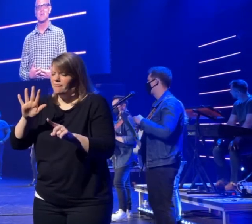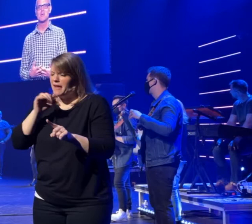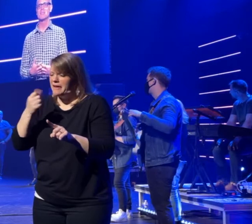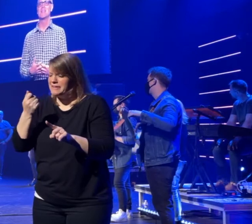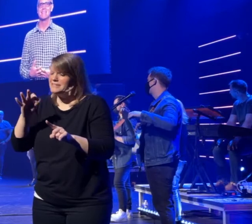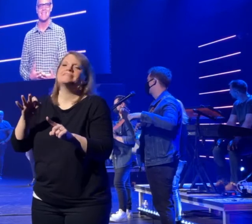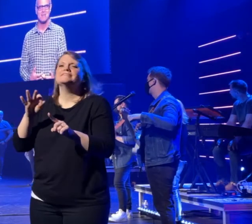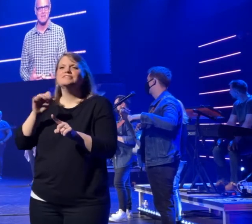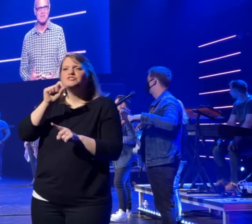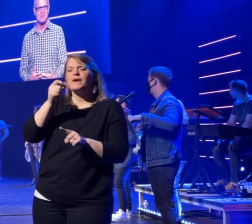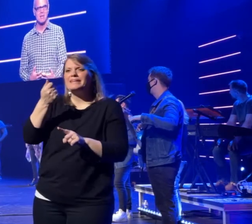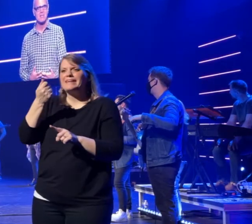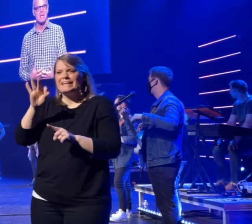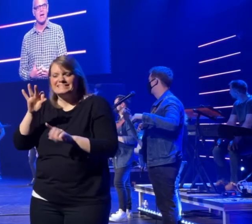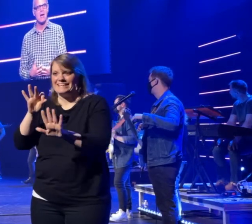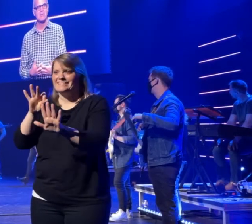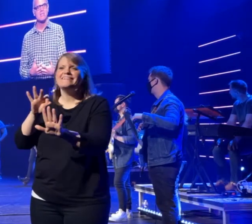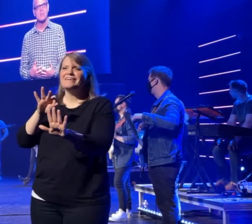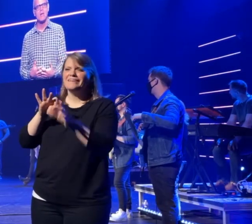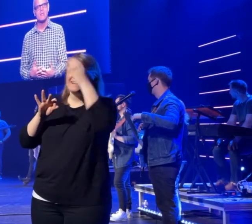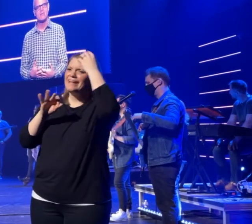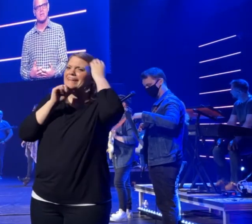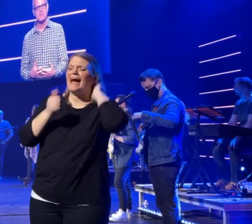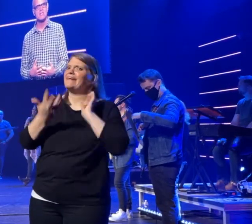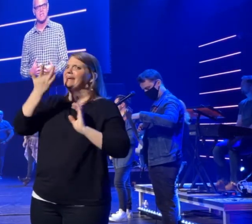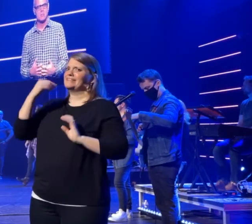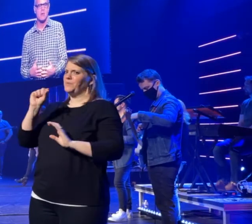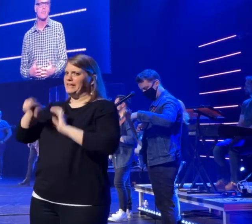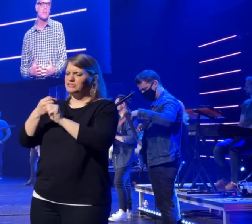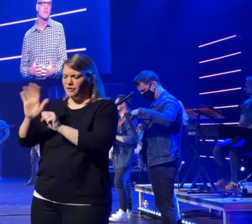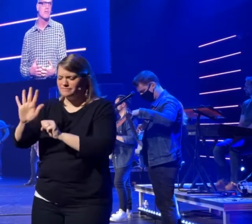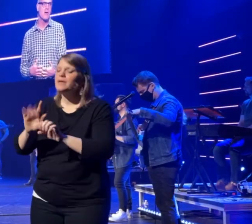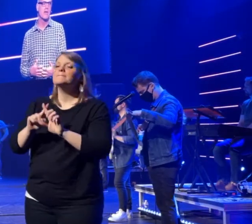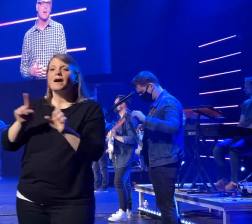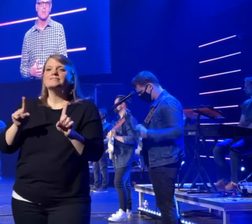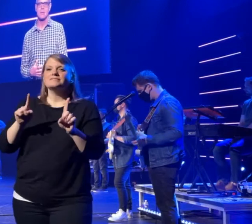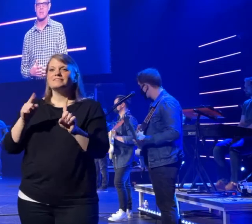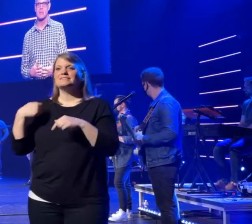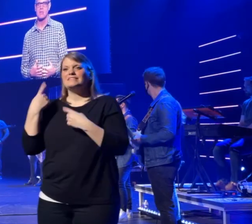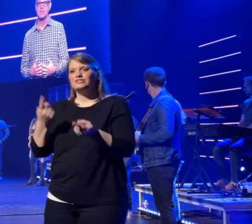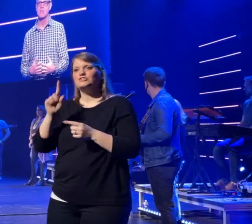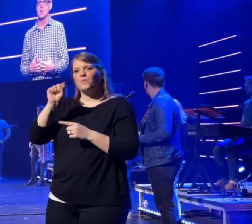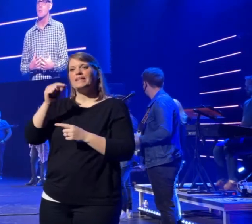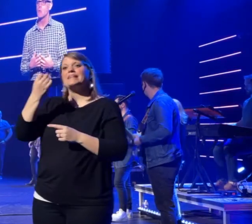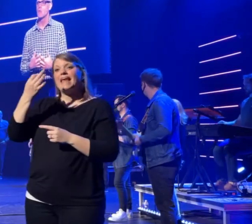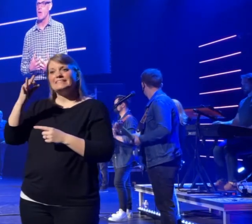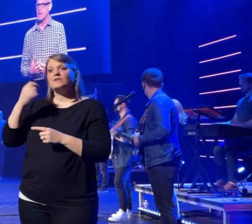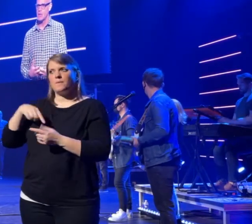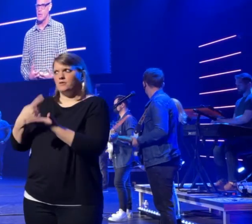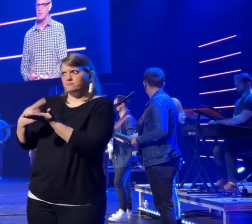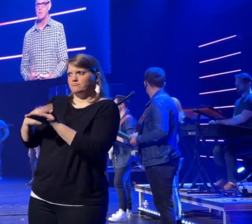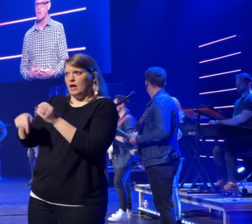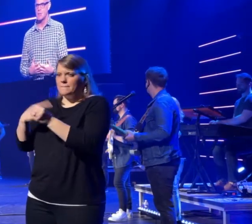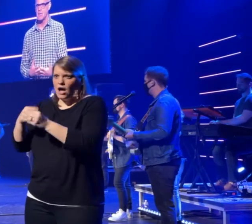2015. Who says 19 anymore, right? Should remember. Since 2015 or 16, we probably first started talking about it related to the Reach Initiative, but we're finally